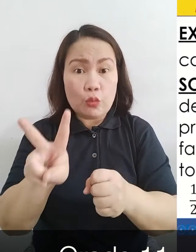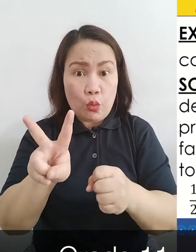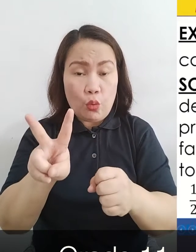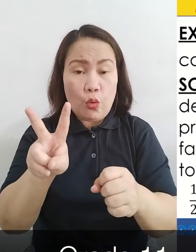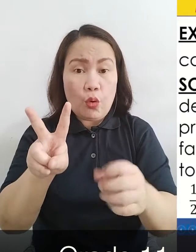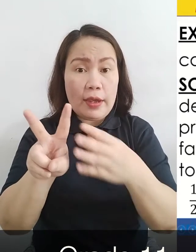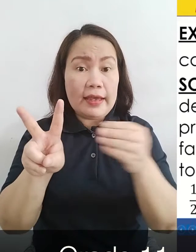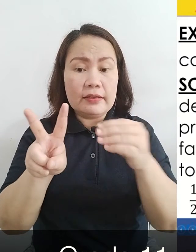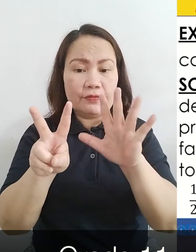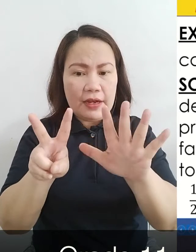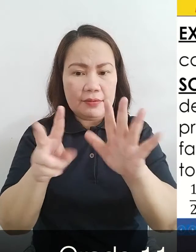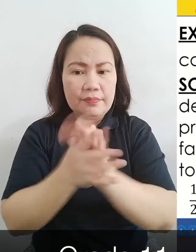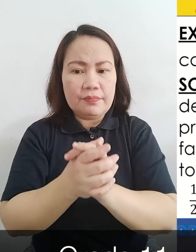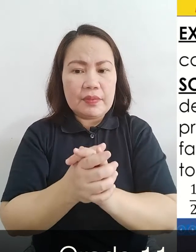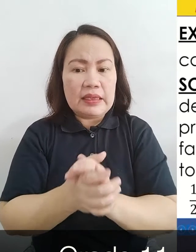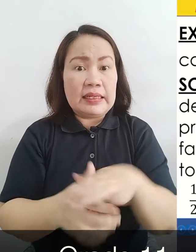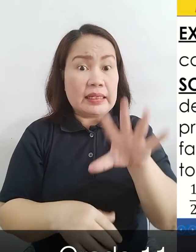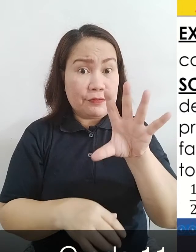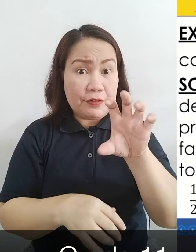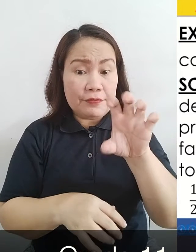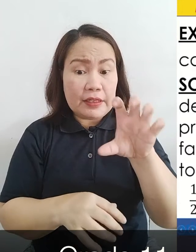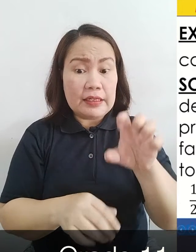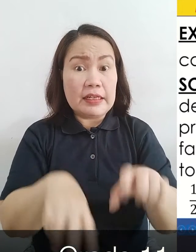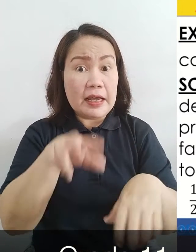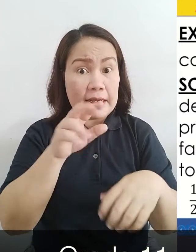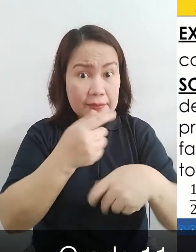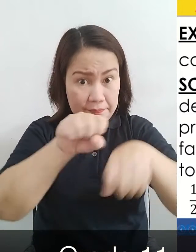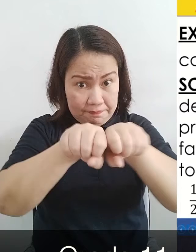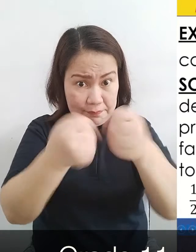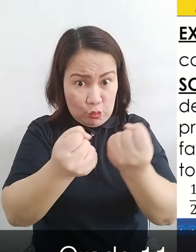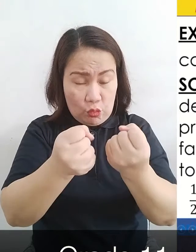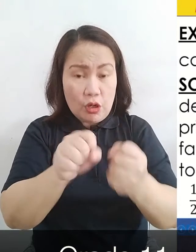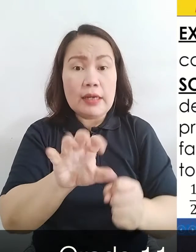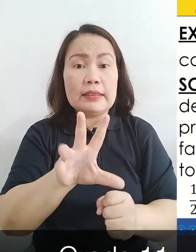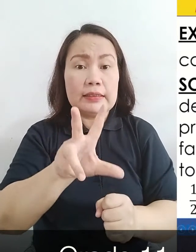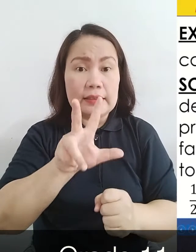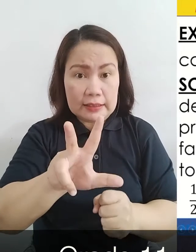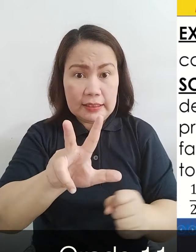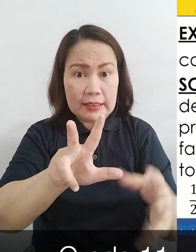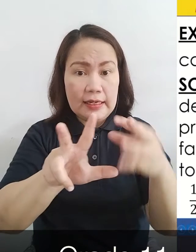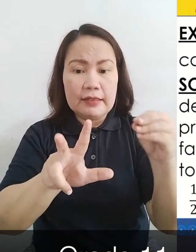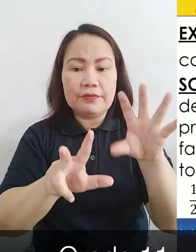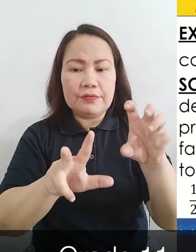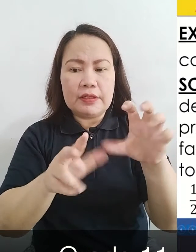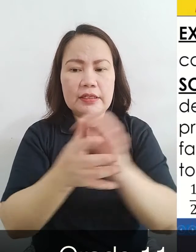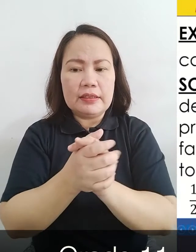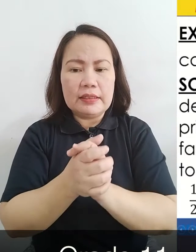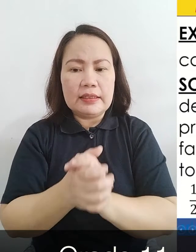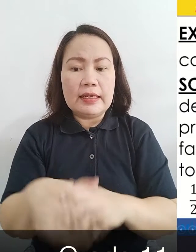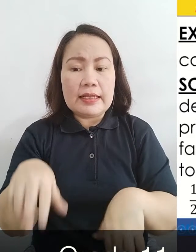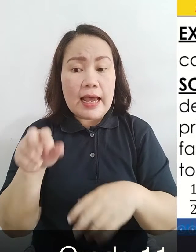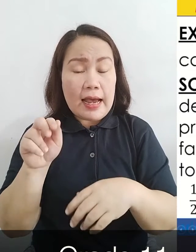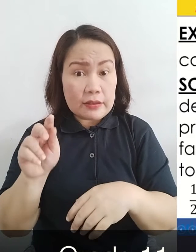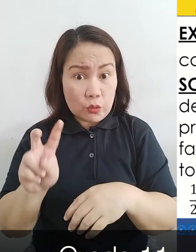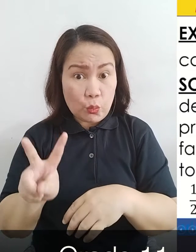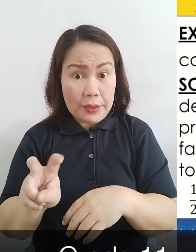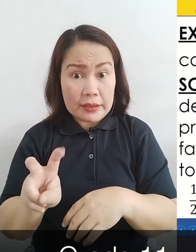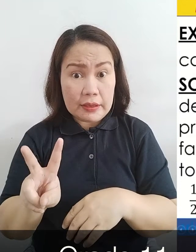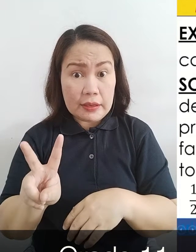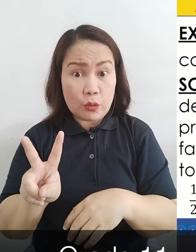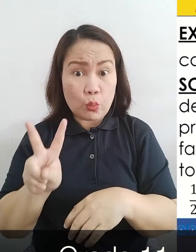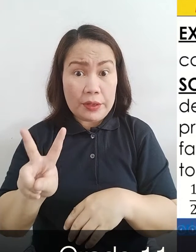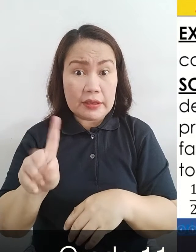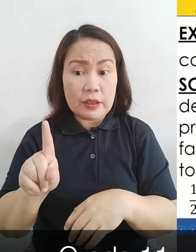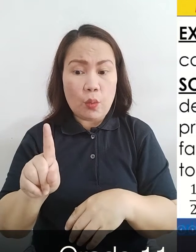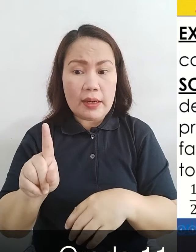21 naman, 3 times 7. Yung 15, 3 times 5. And yung 8, pwede natin ilagay as 2 times